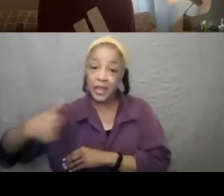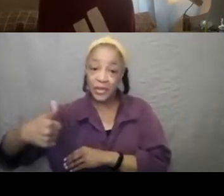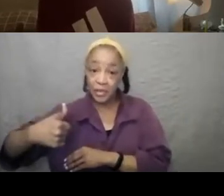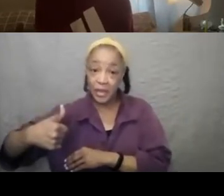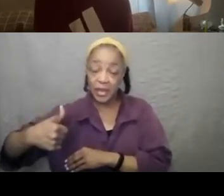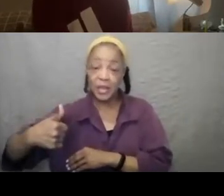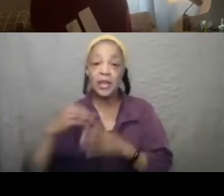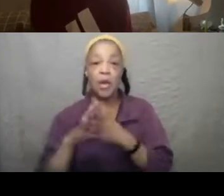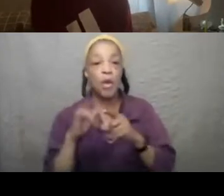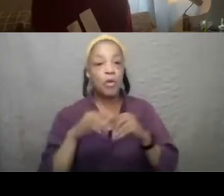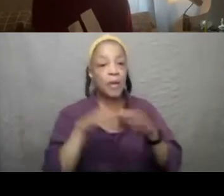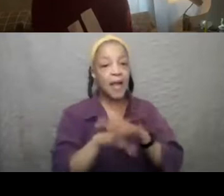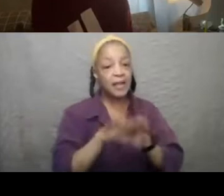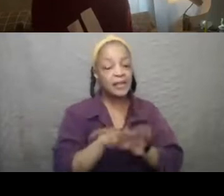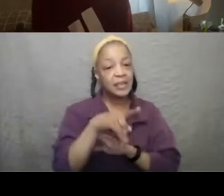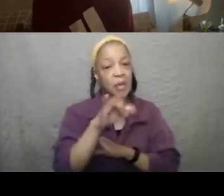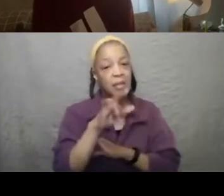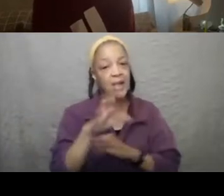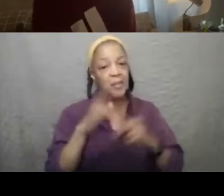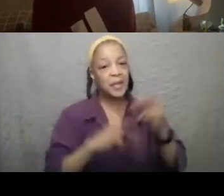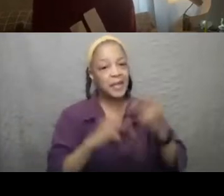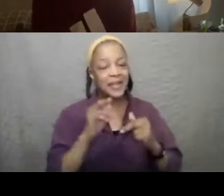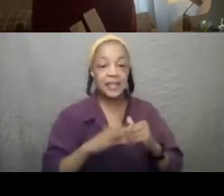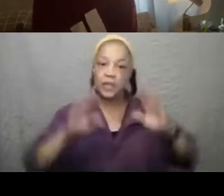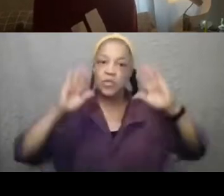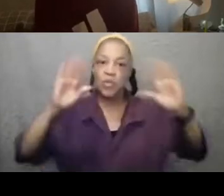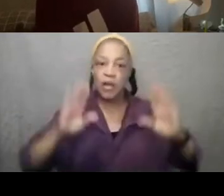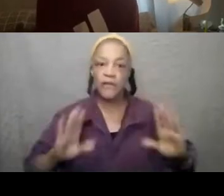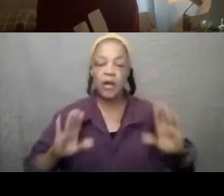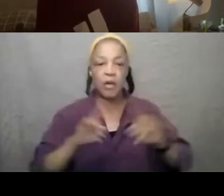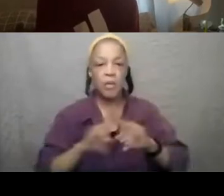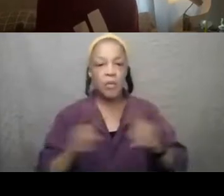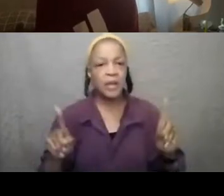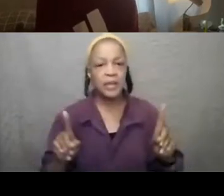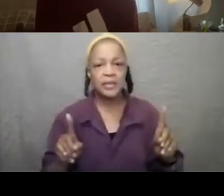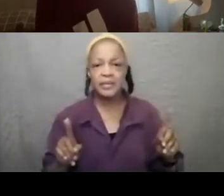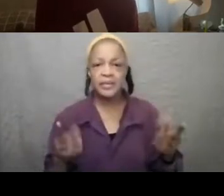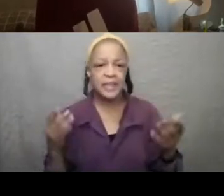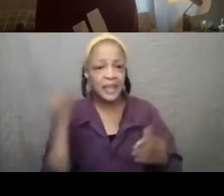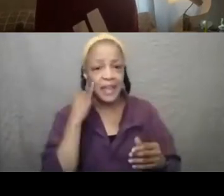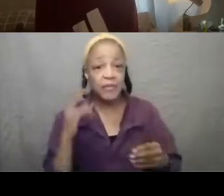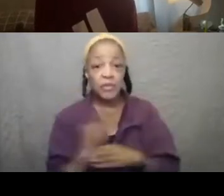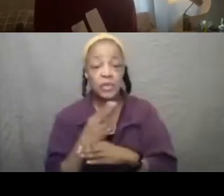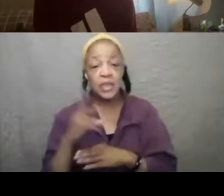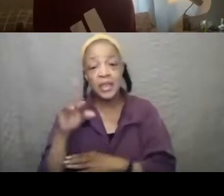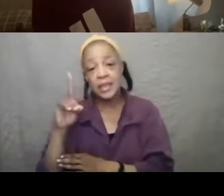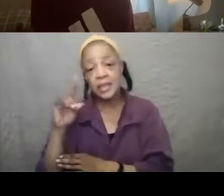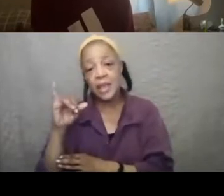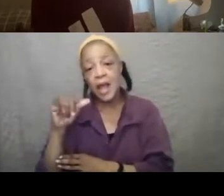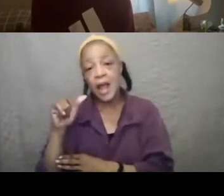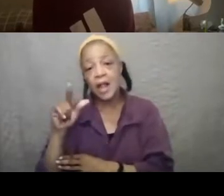is really fantastic, but it doesn't do much if you're on dialysis. It doesn't do much